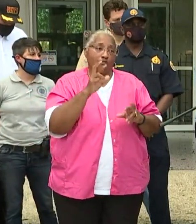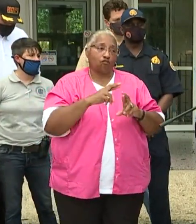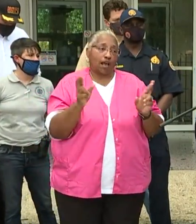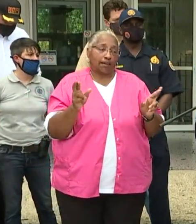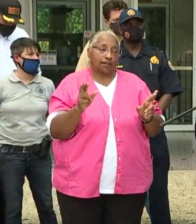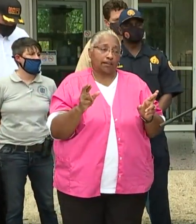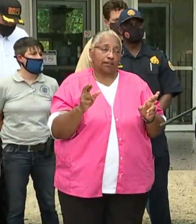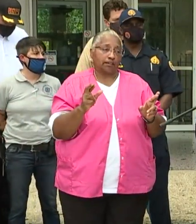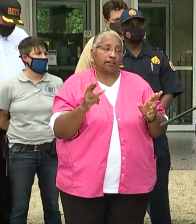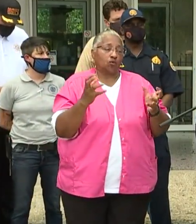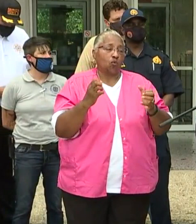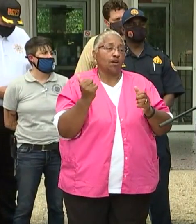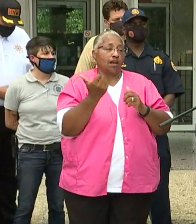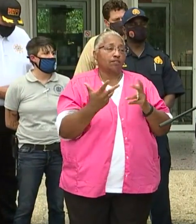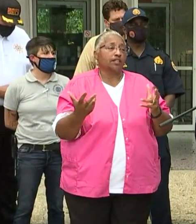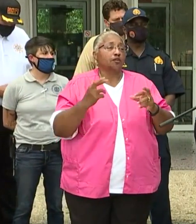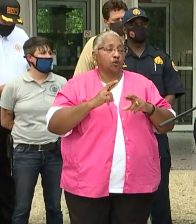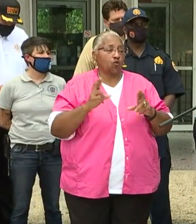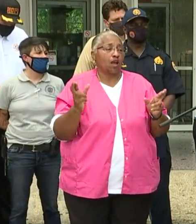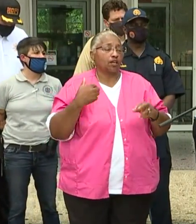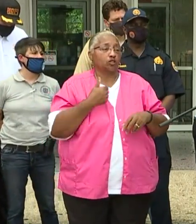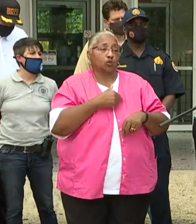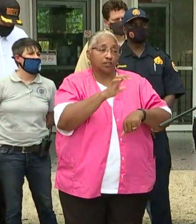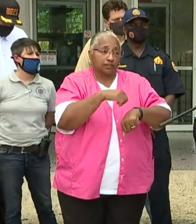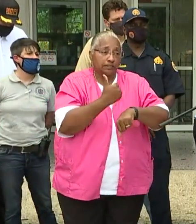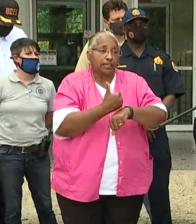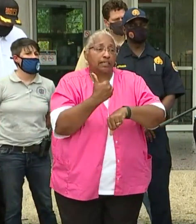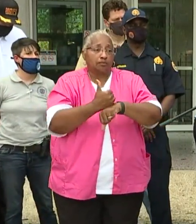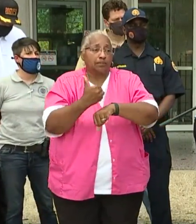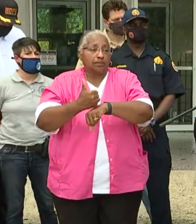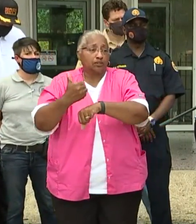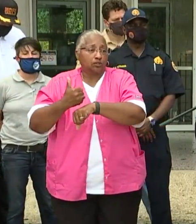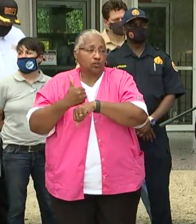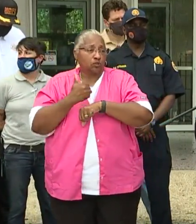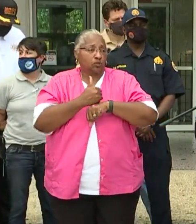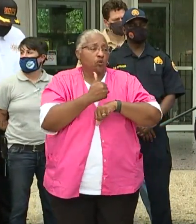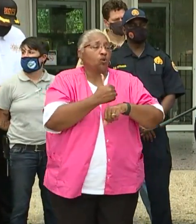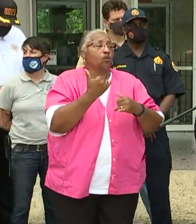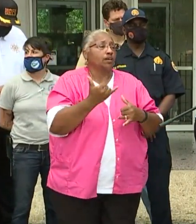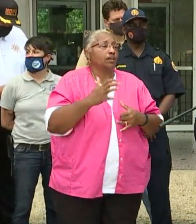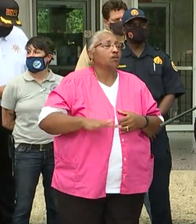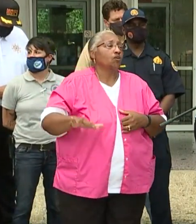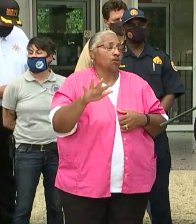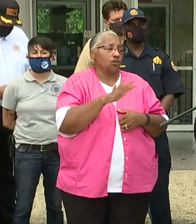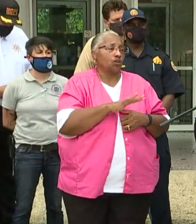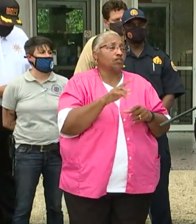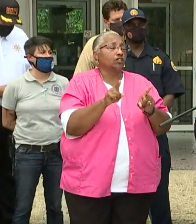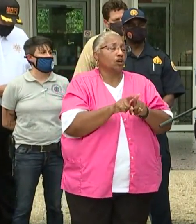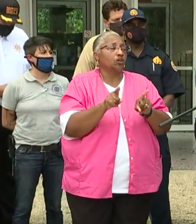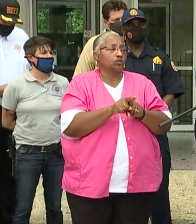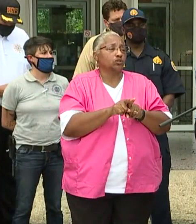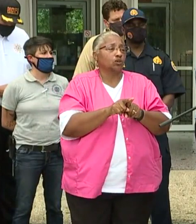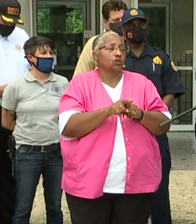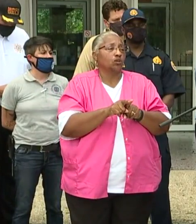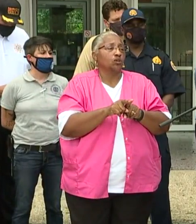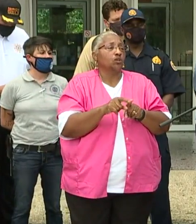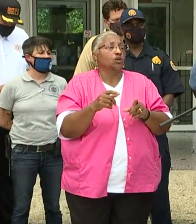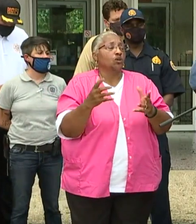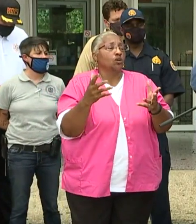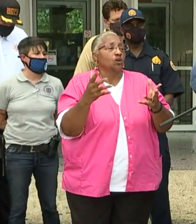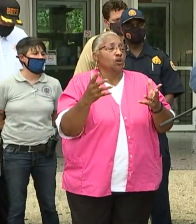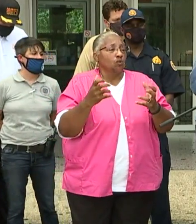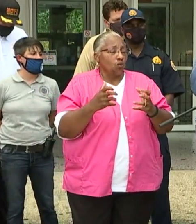meaning we're getting those things in place right now throughout, and looking again, being